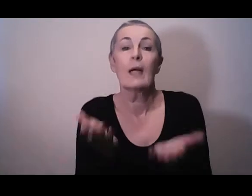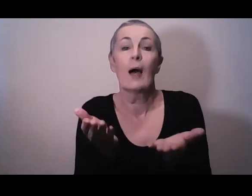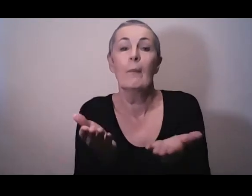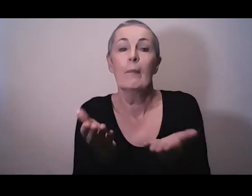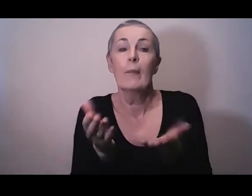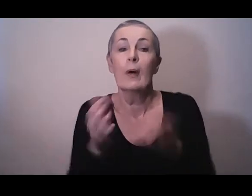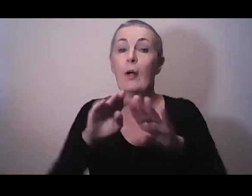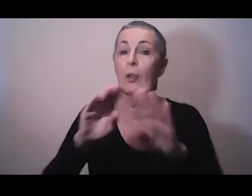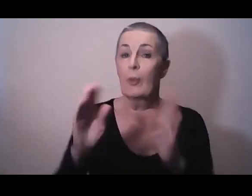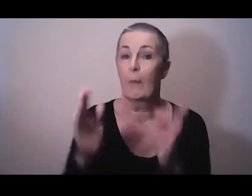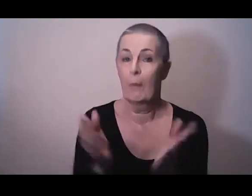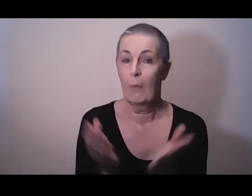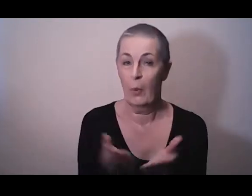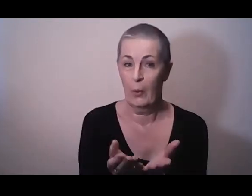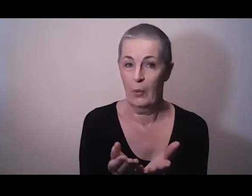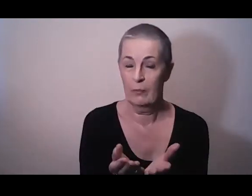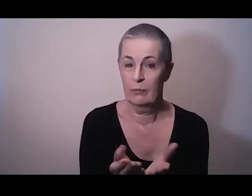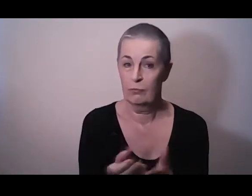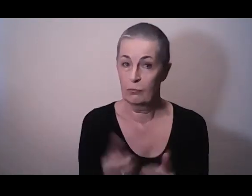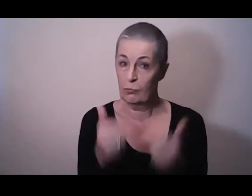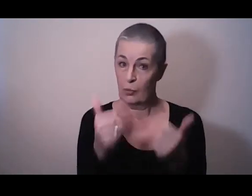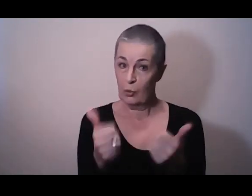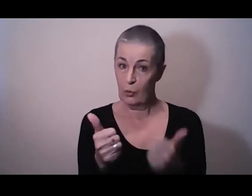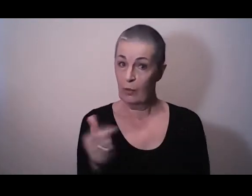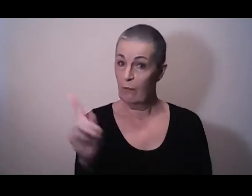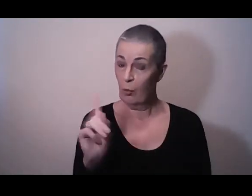ball is good for coordination,